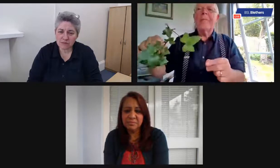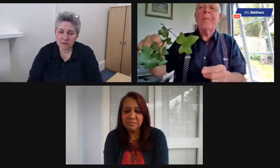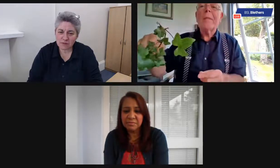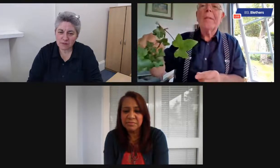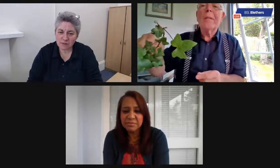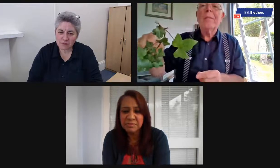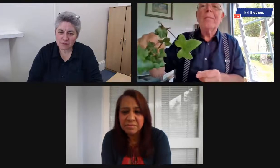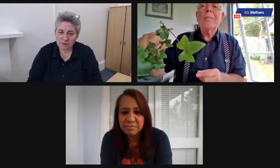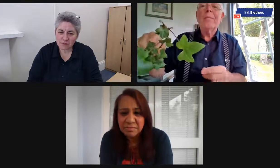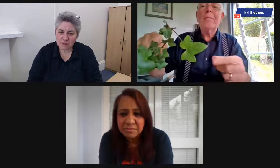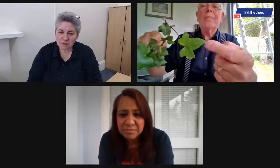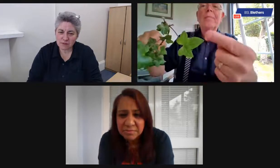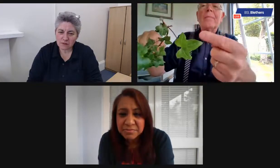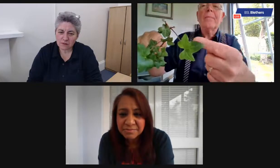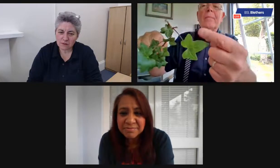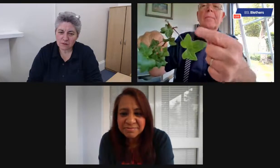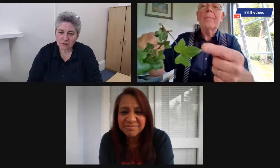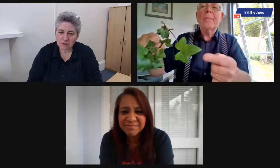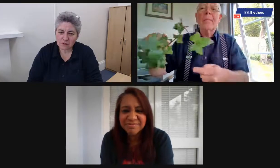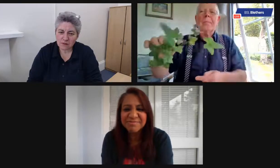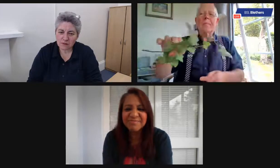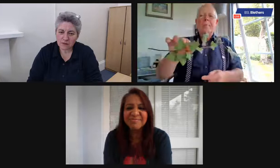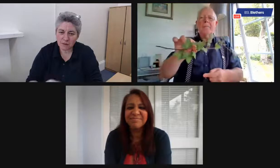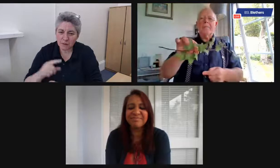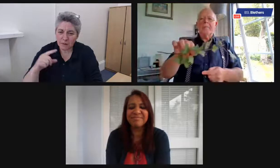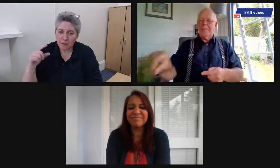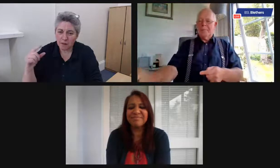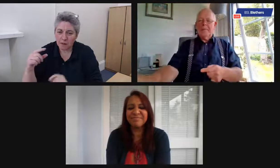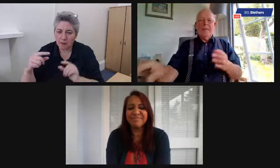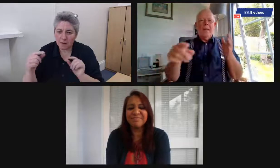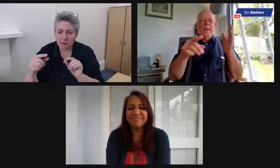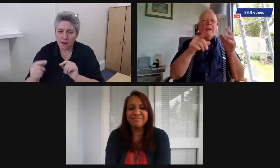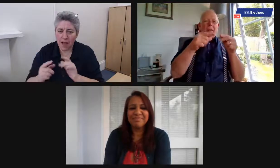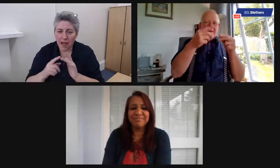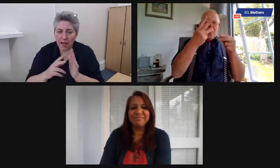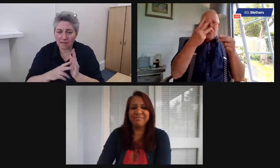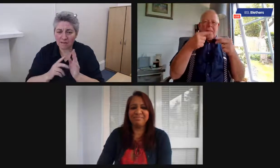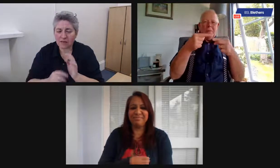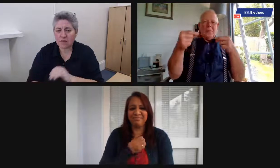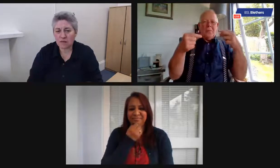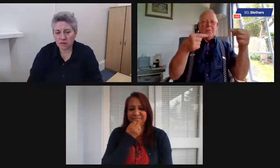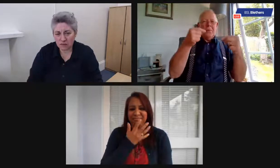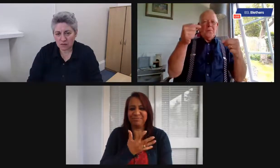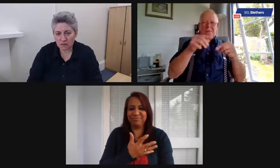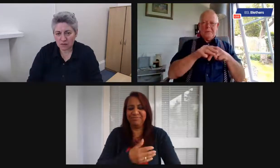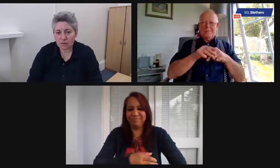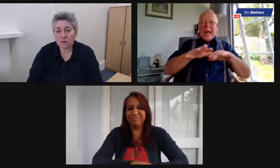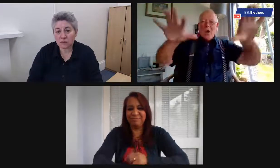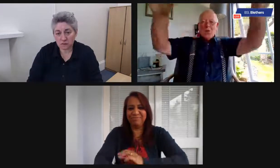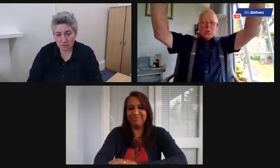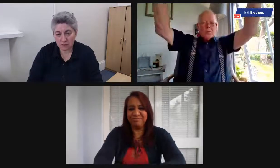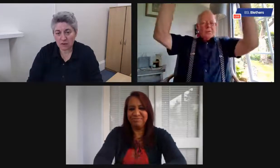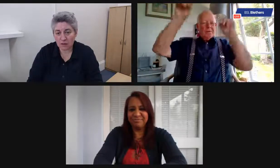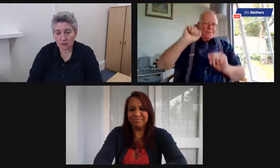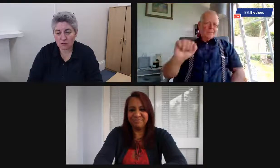So this is the one you'll know. yep, recognise Yeah. that. The three lobes, the